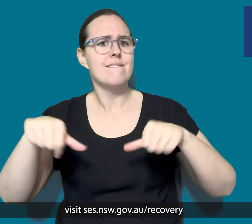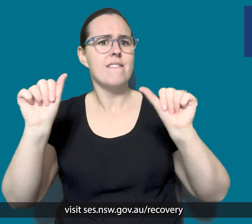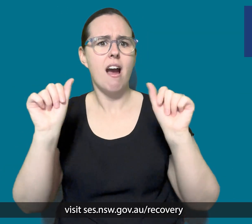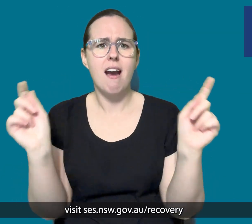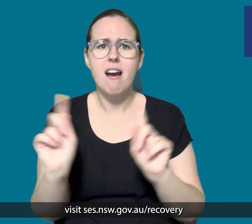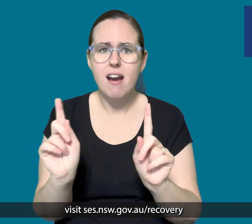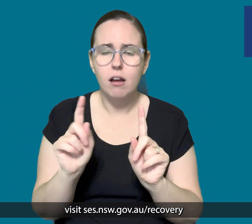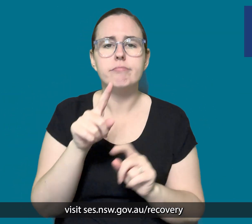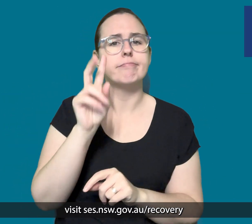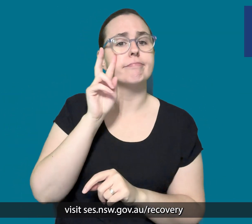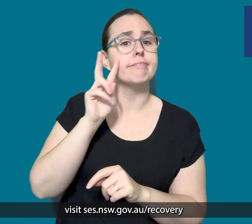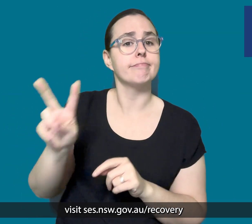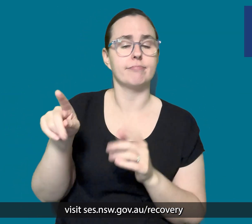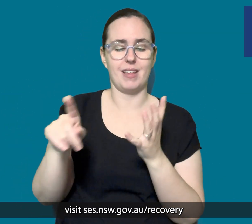visit